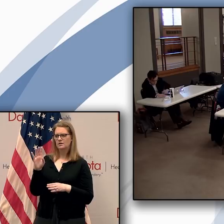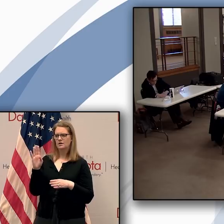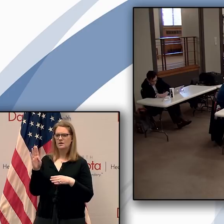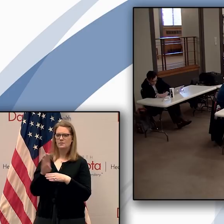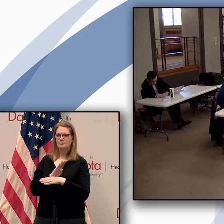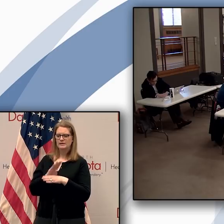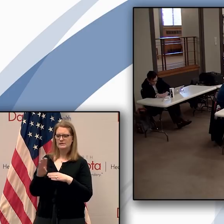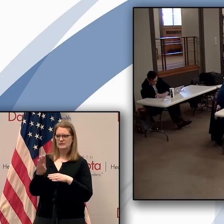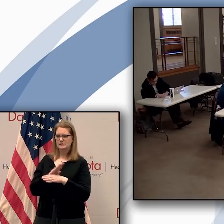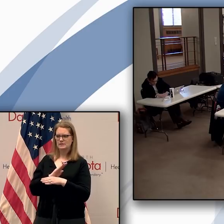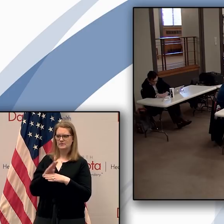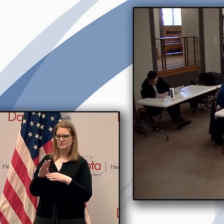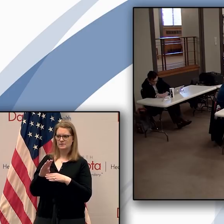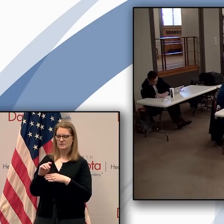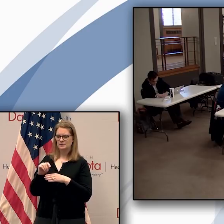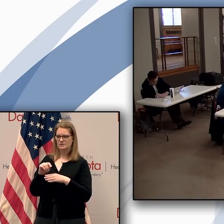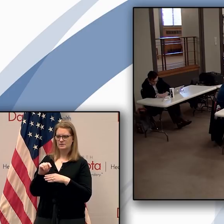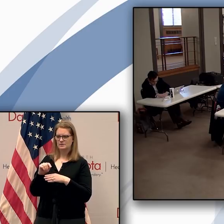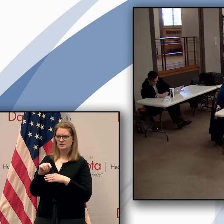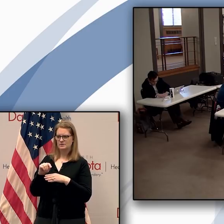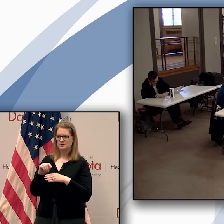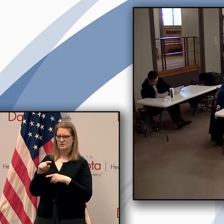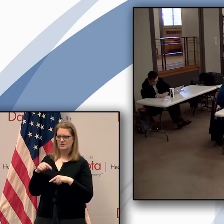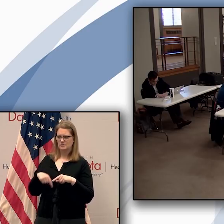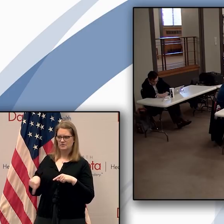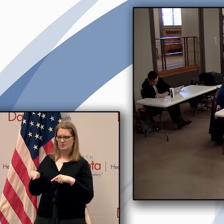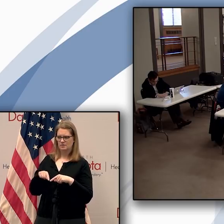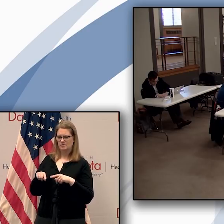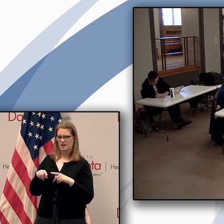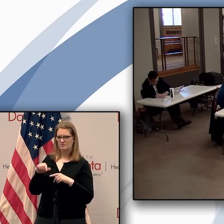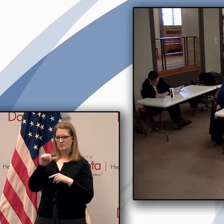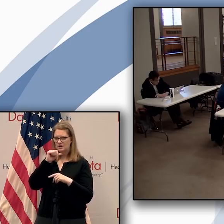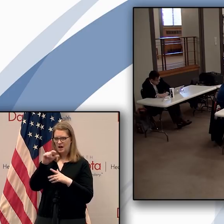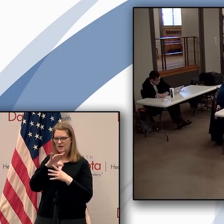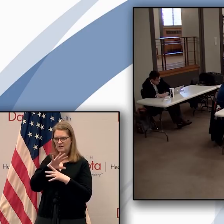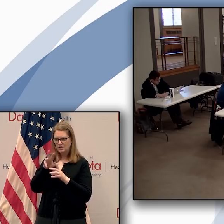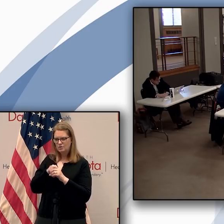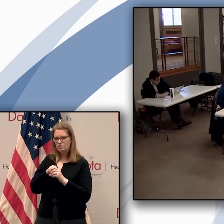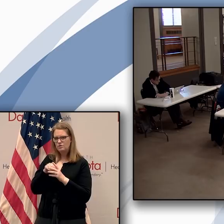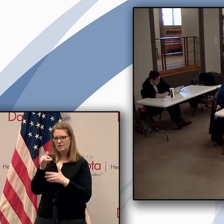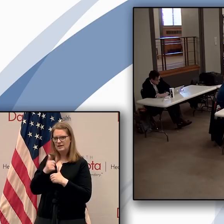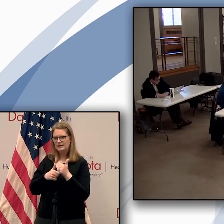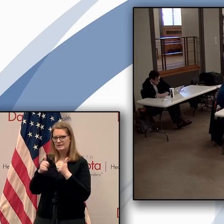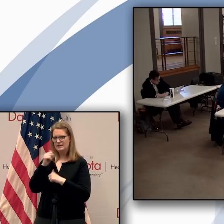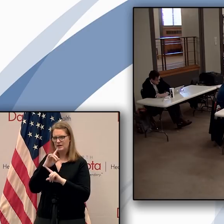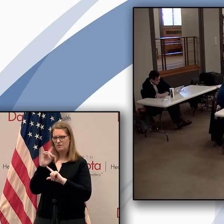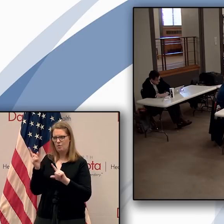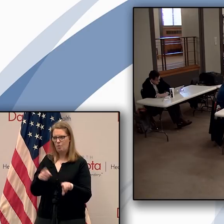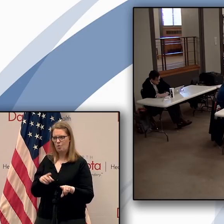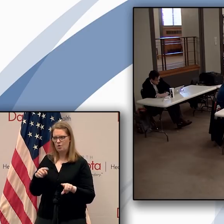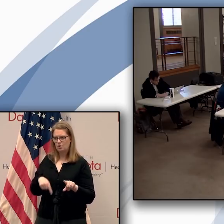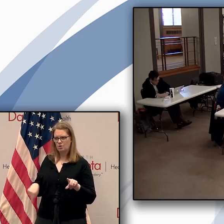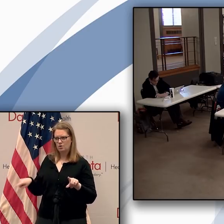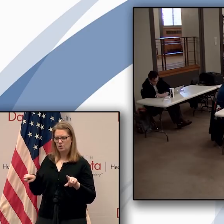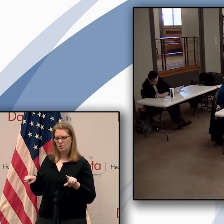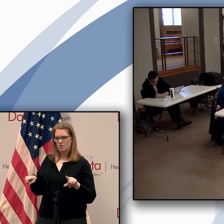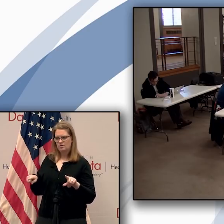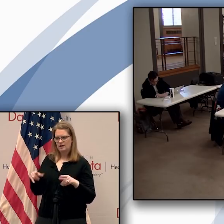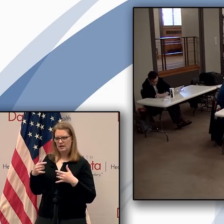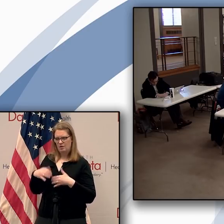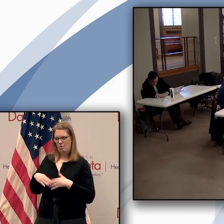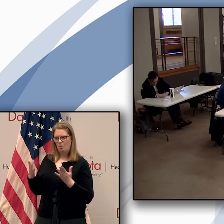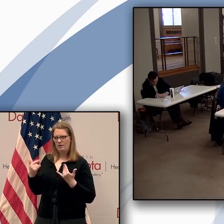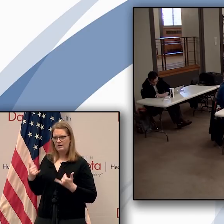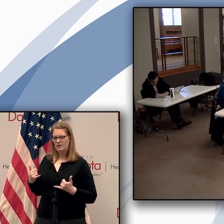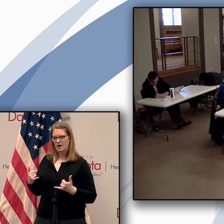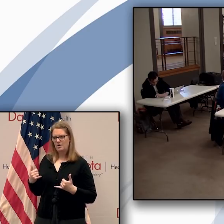not covered by the executive orders were free to reopen now. What is required for them to do that? And is it your goal to have the businesses